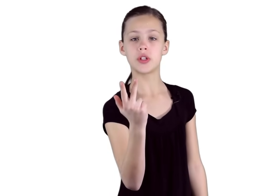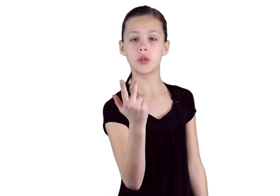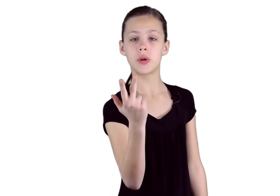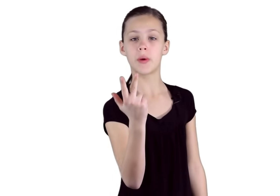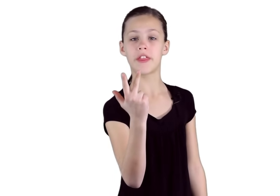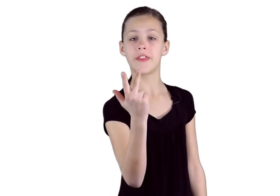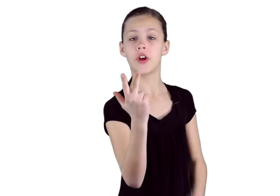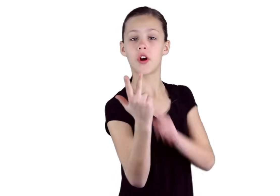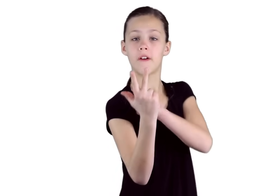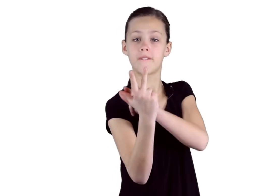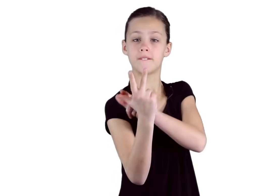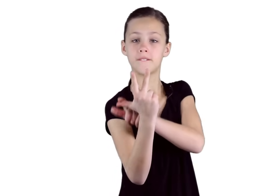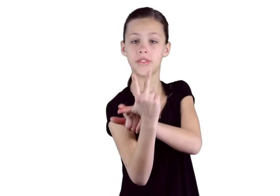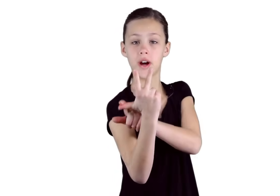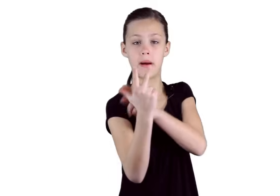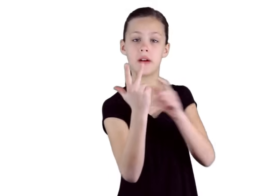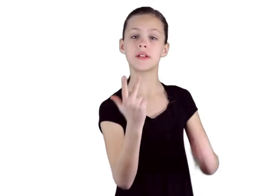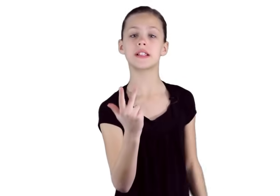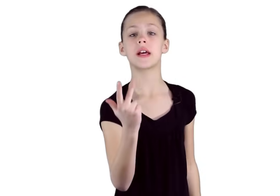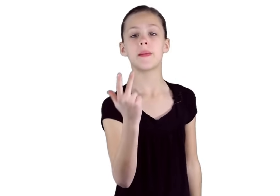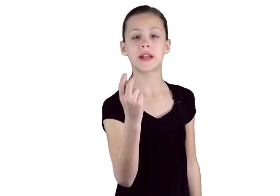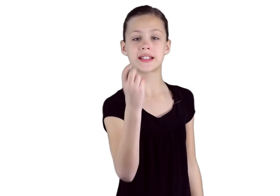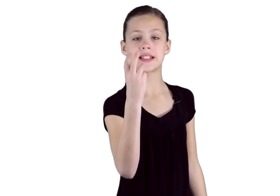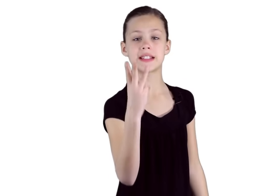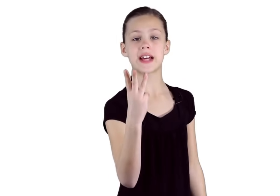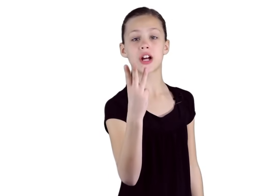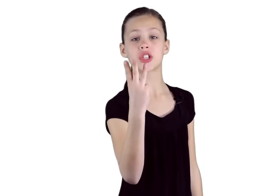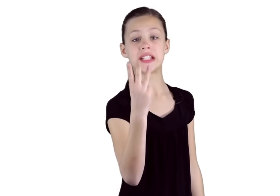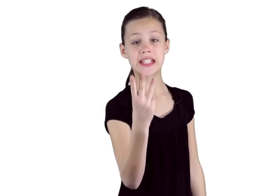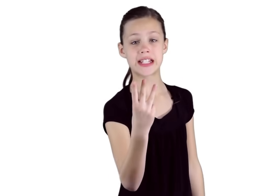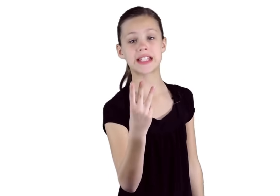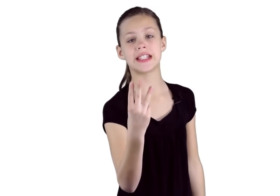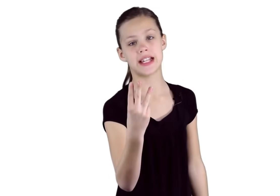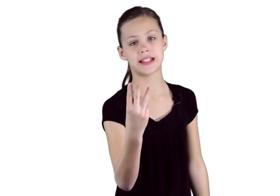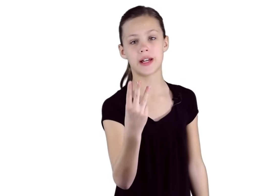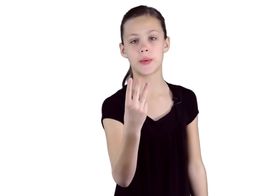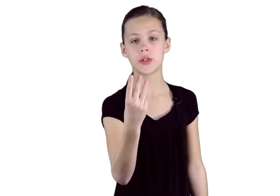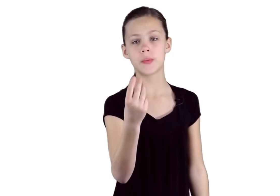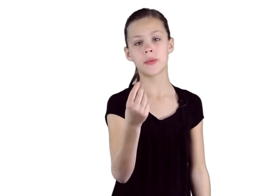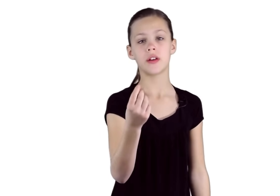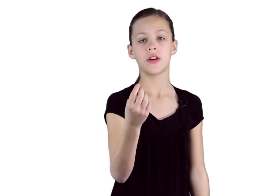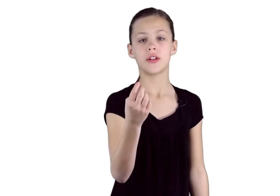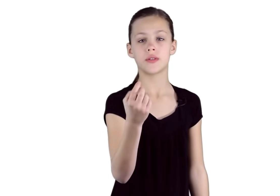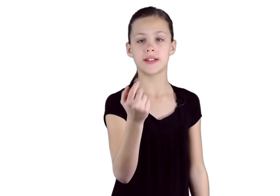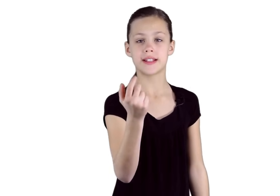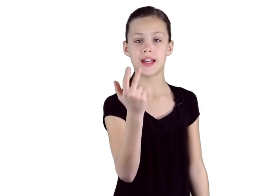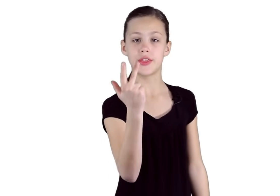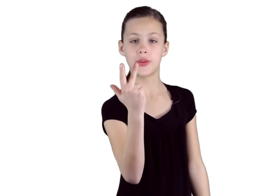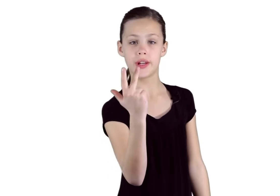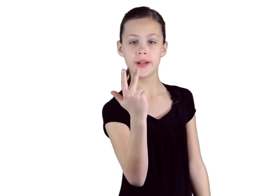do it with your thumb out because this is actually 6 in sign language. So as I said 3,